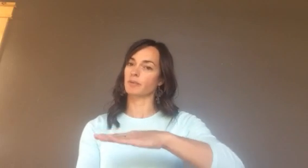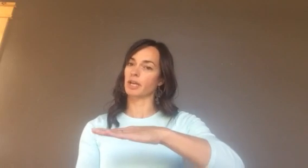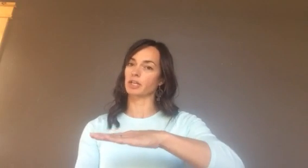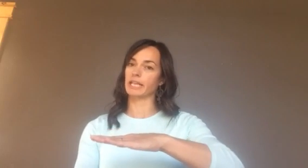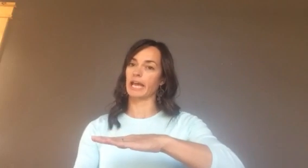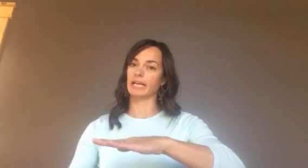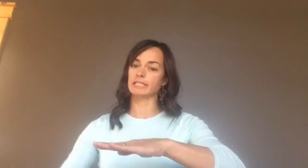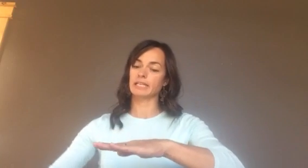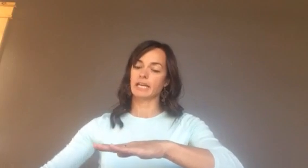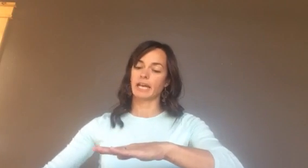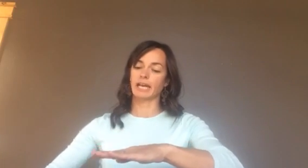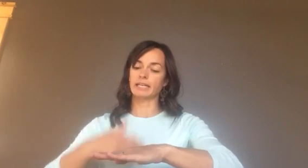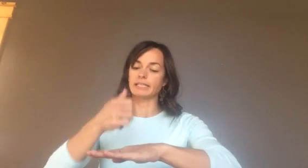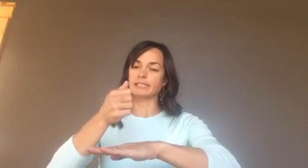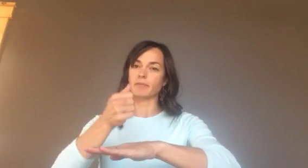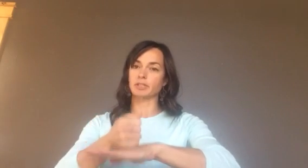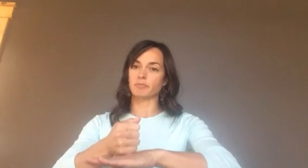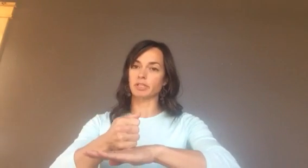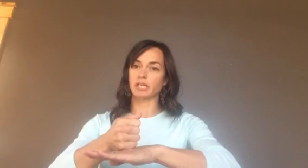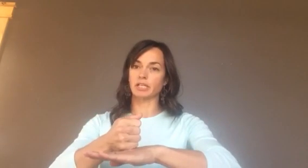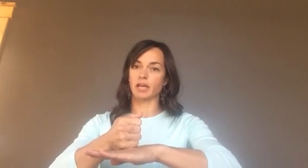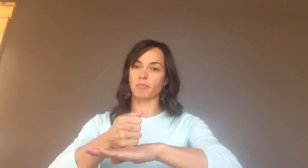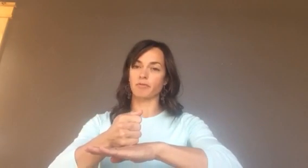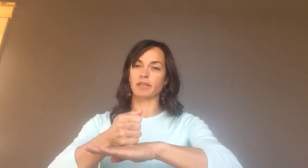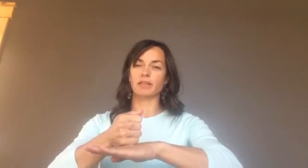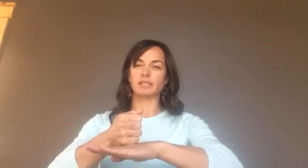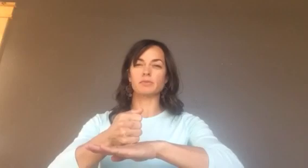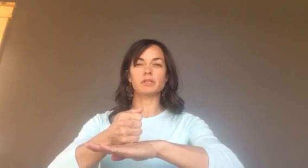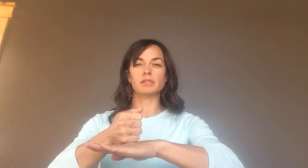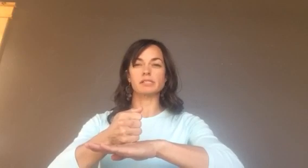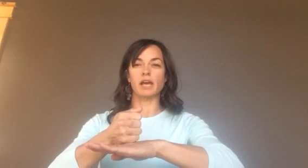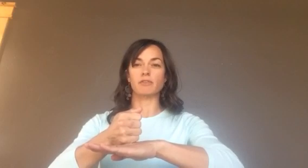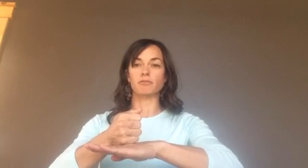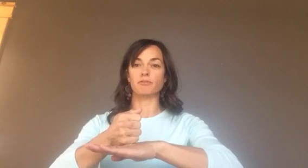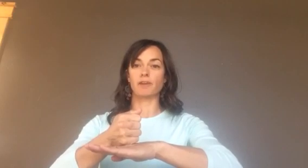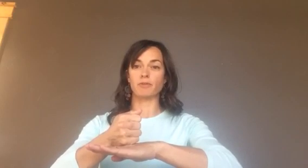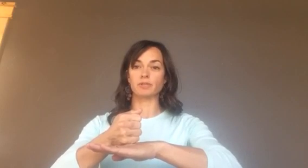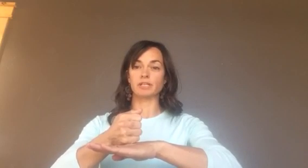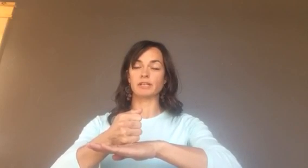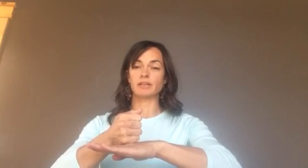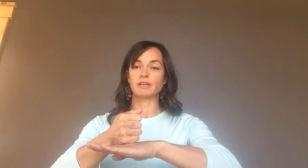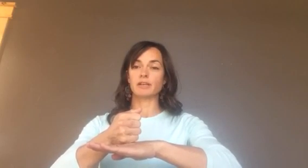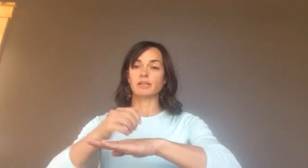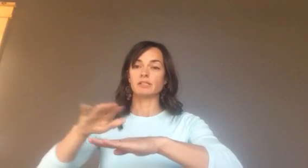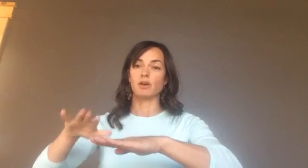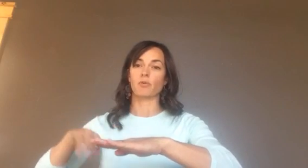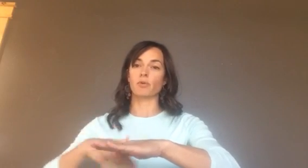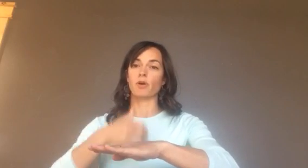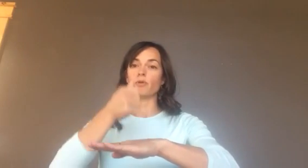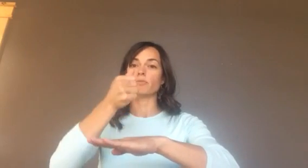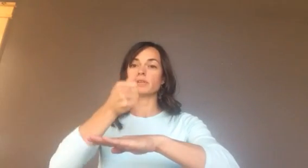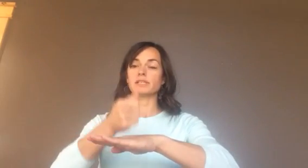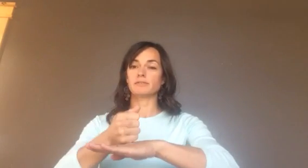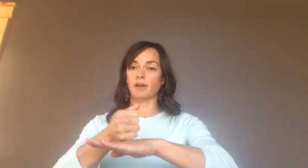make your land and establish a building on top of it. That's what the sign for founded. So Rome is